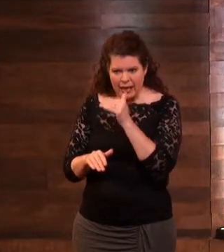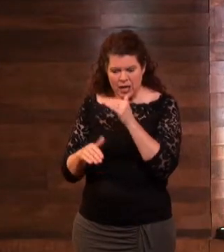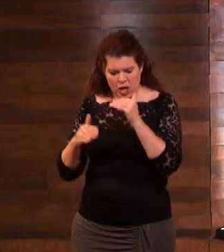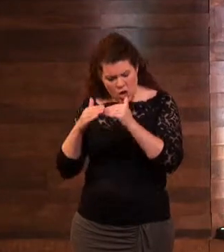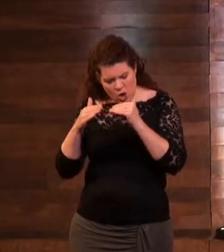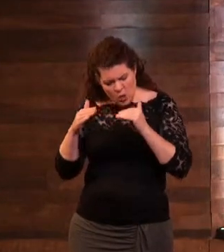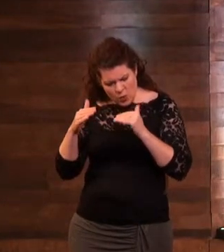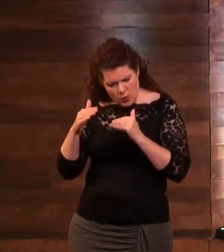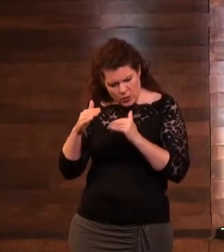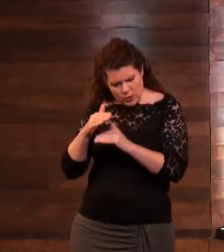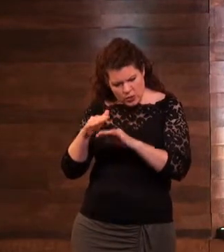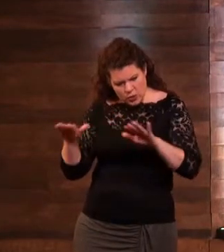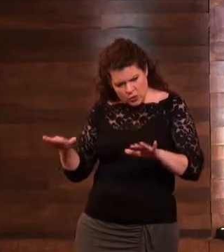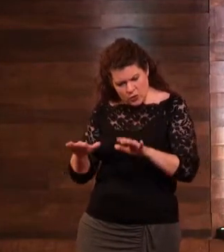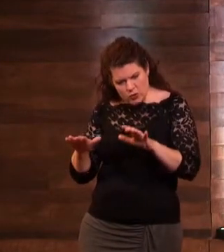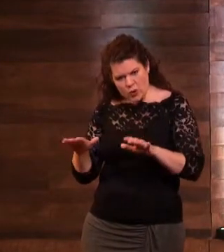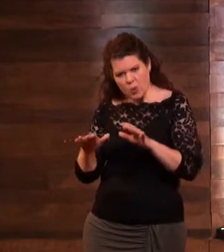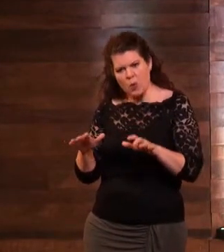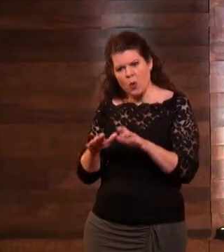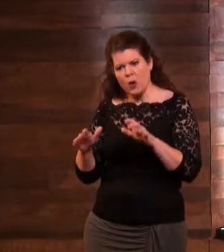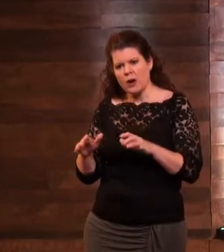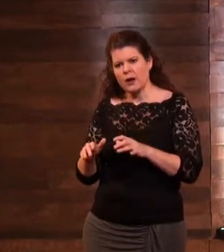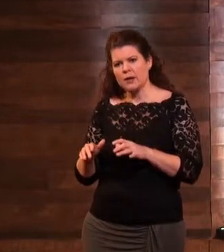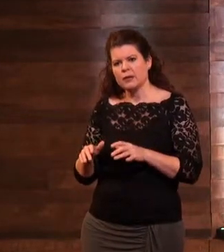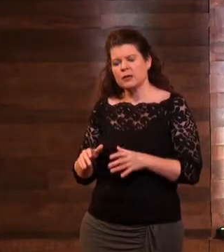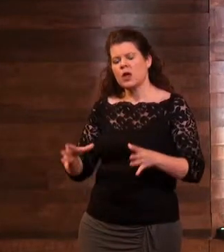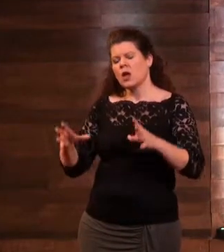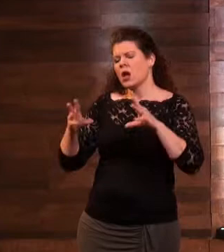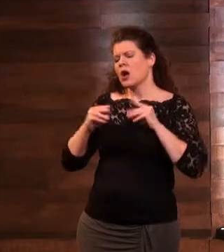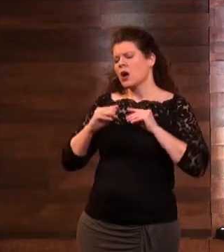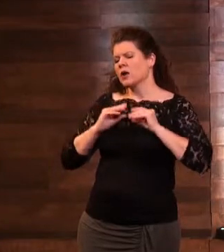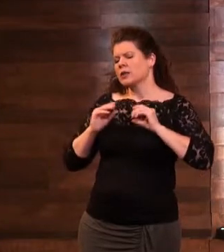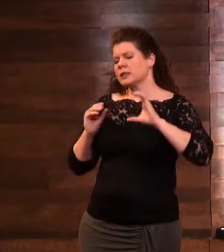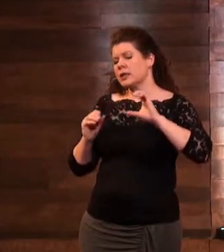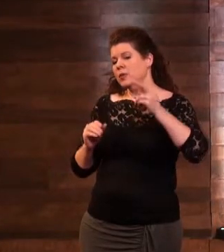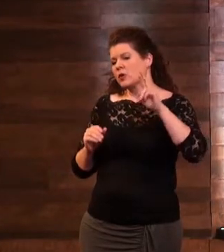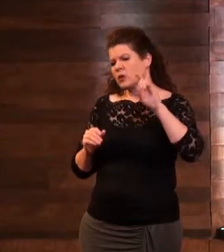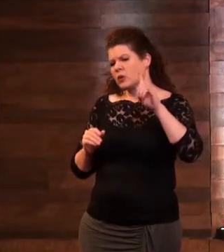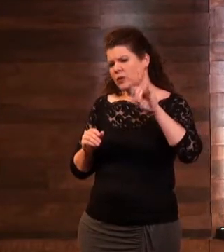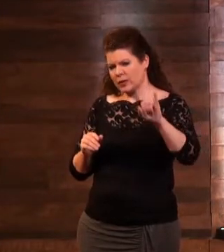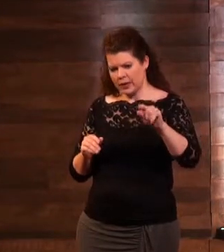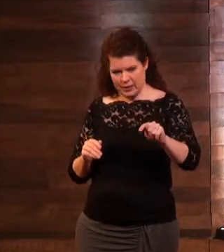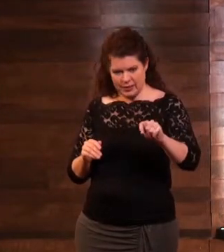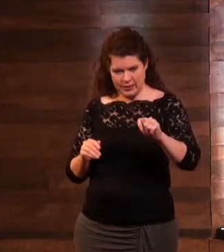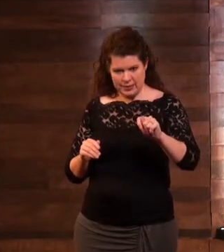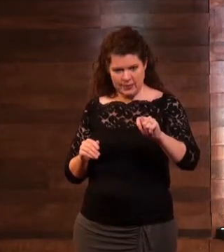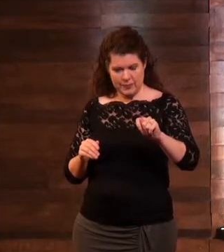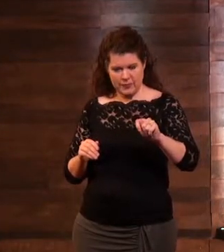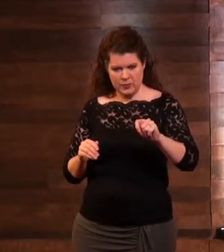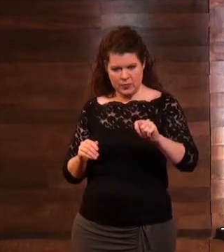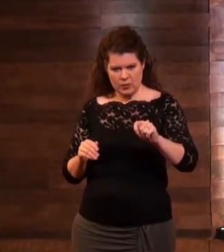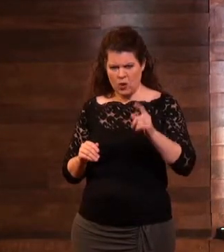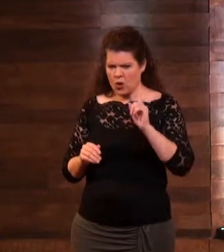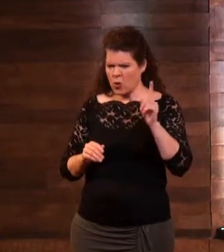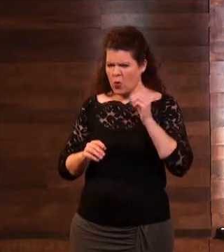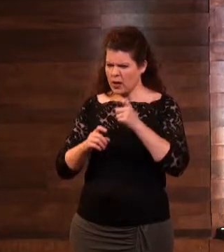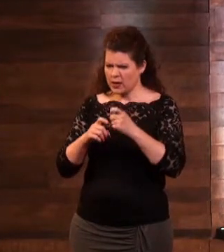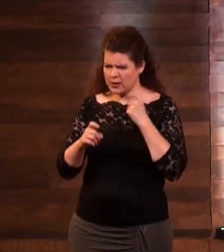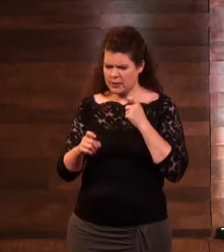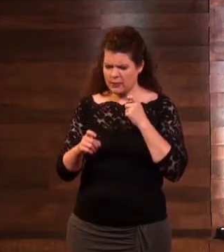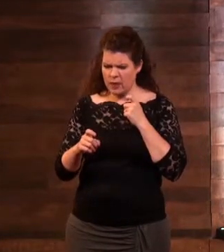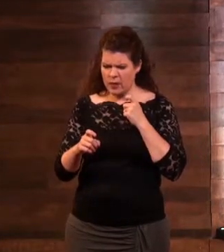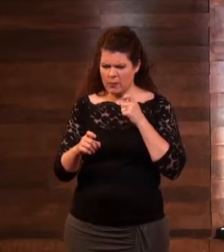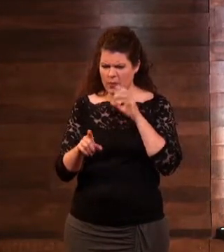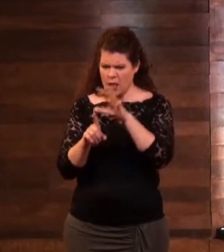features just a little, claim a little more of the credit than is really true. Where does that pressure come from? Not that guy,